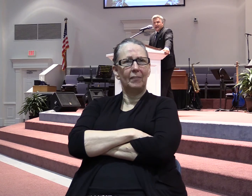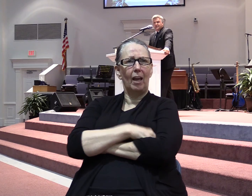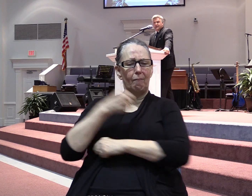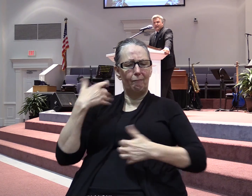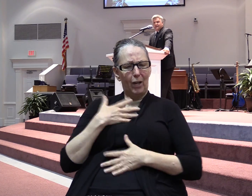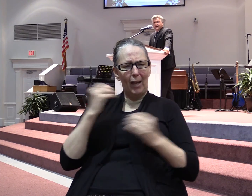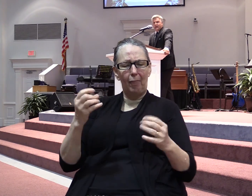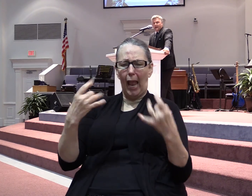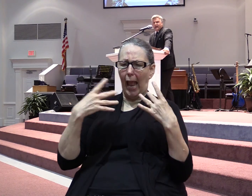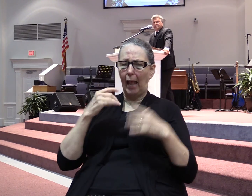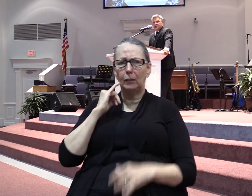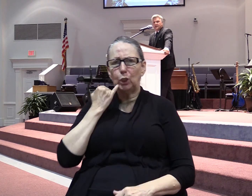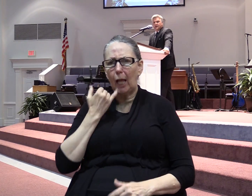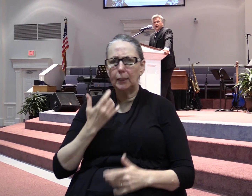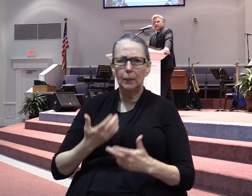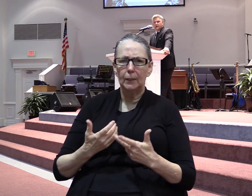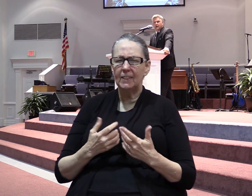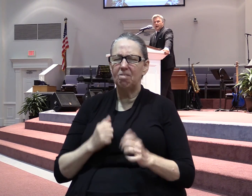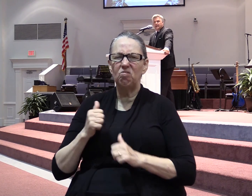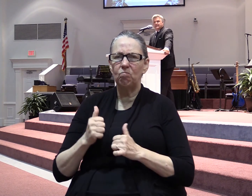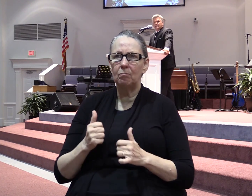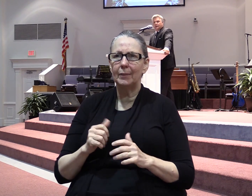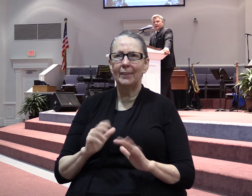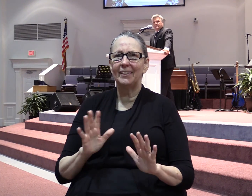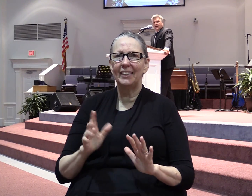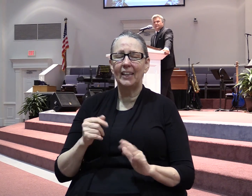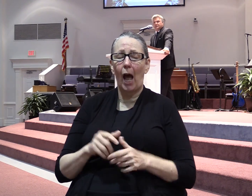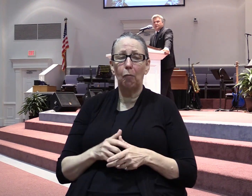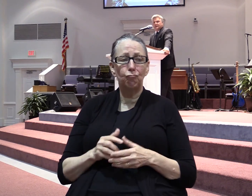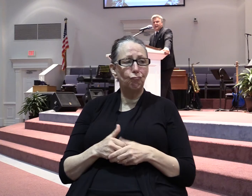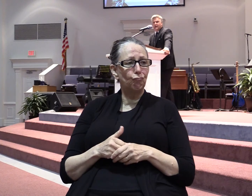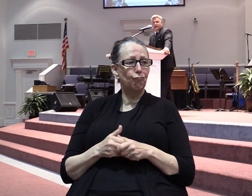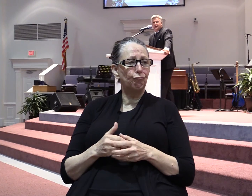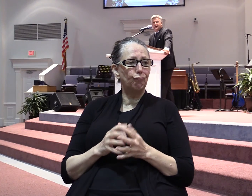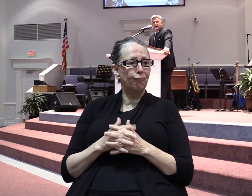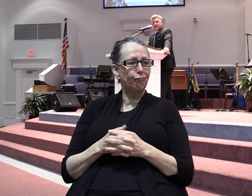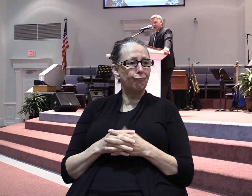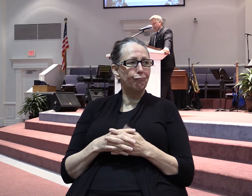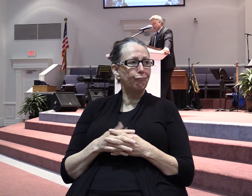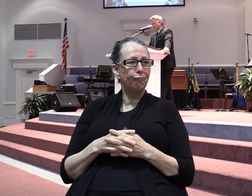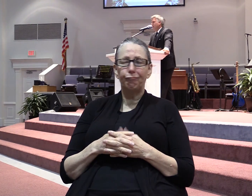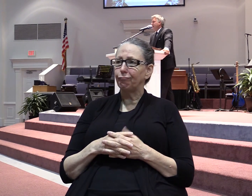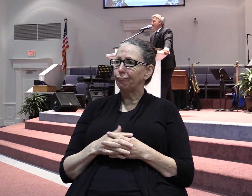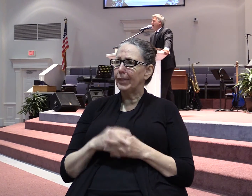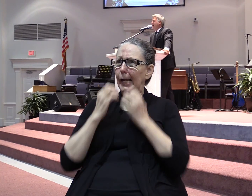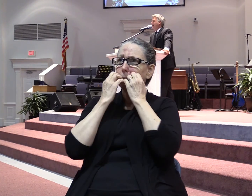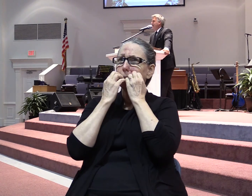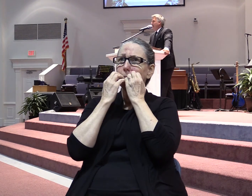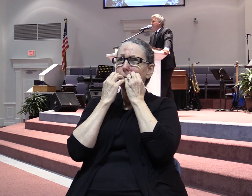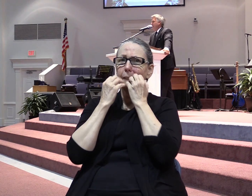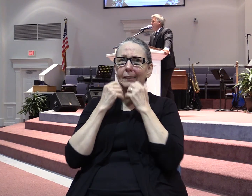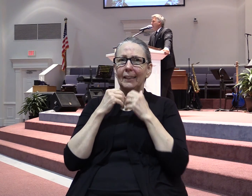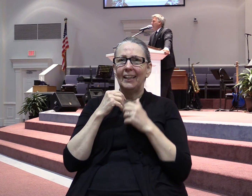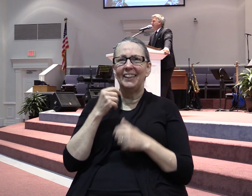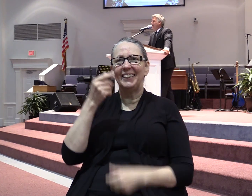fear, no hatred, no envy, no aggression. He does not twiddle his thumbs or chew his fingernails. He does not lose sleep because he does